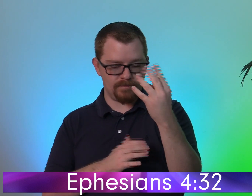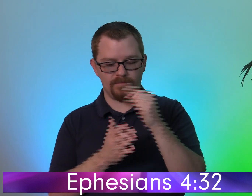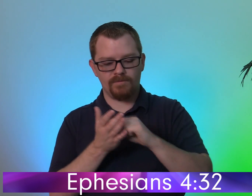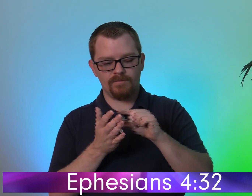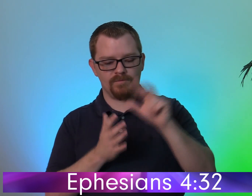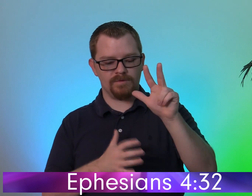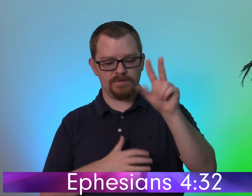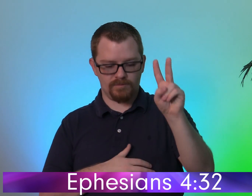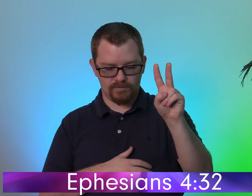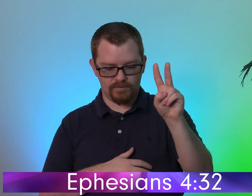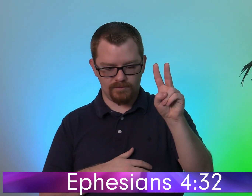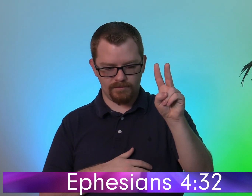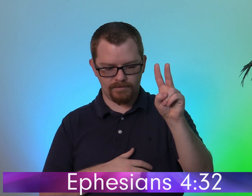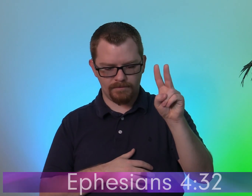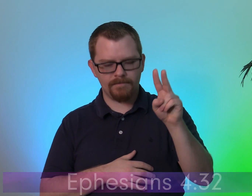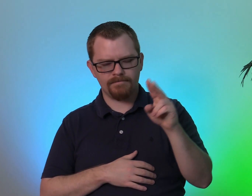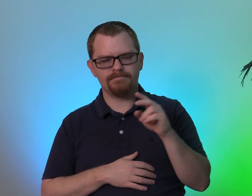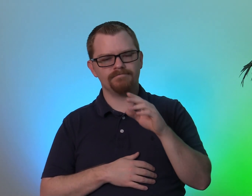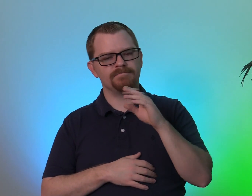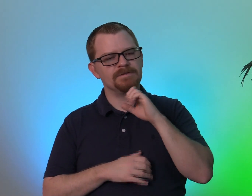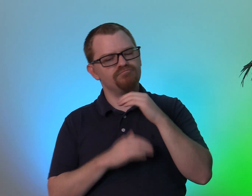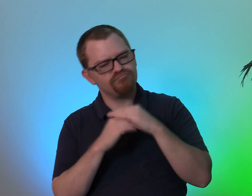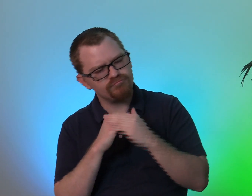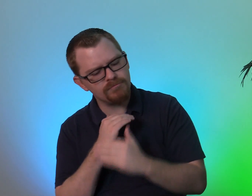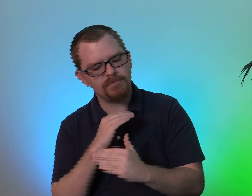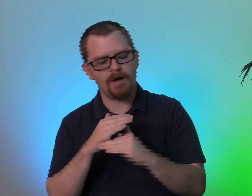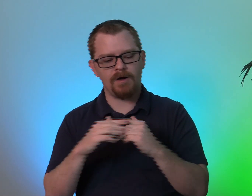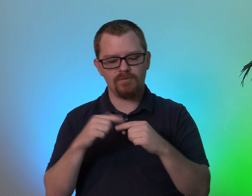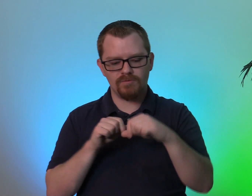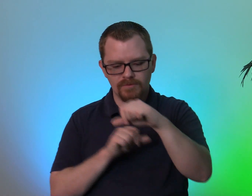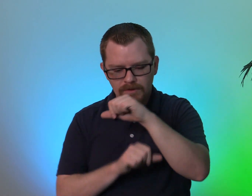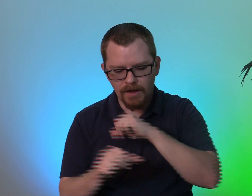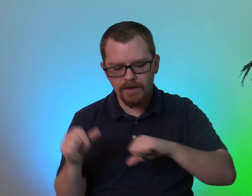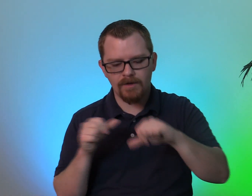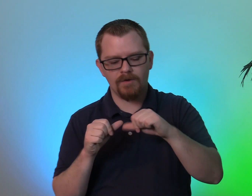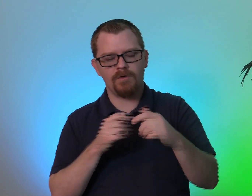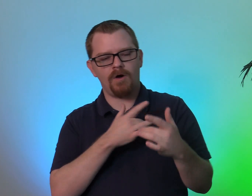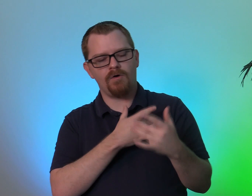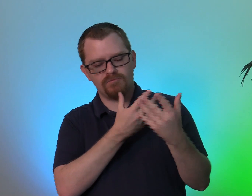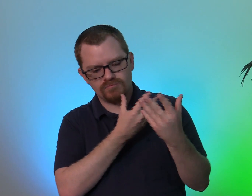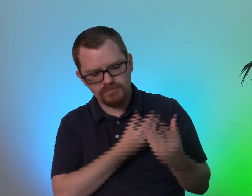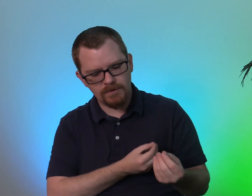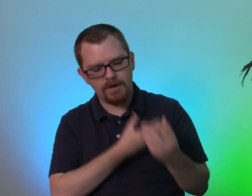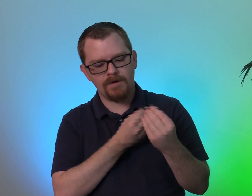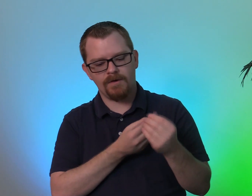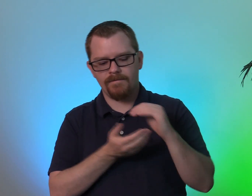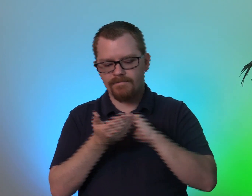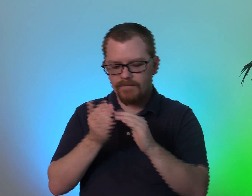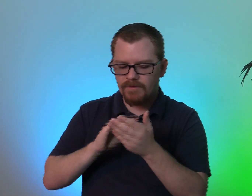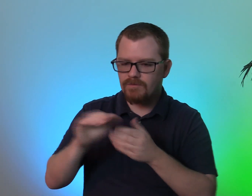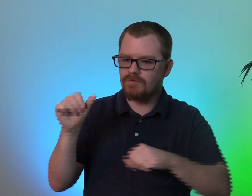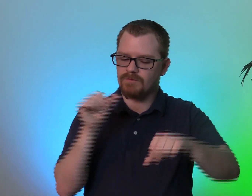chapter 4, verse 32, it says, "And be kind to one another, tender-hearted,